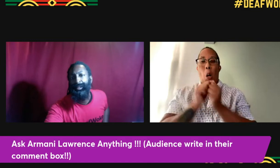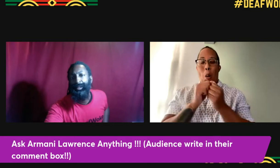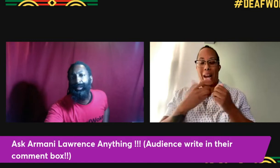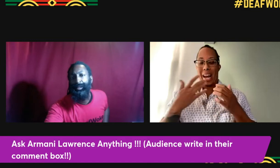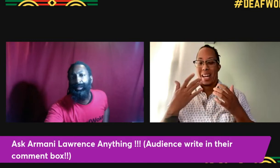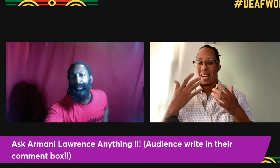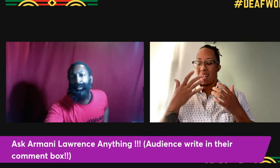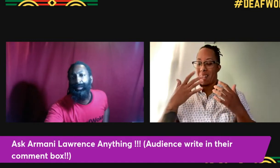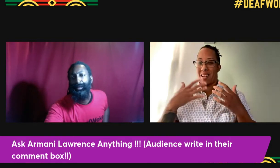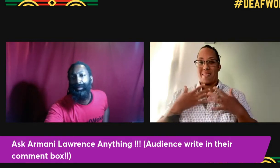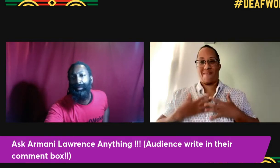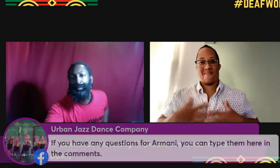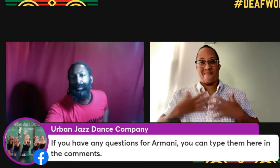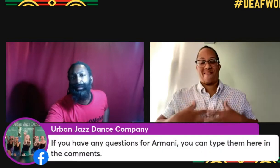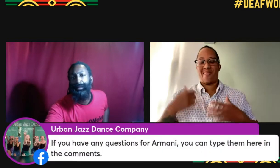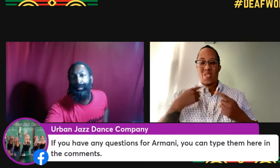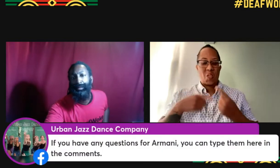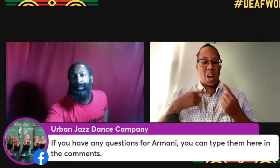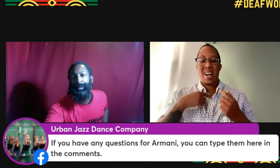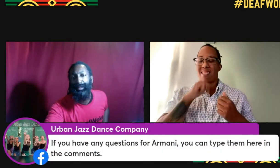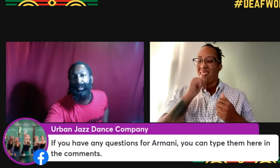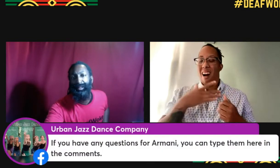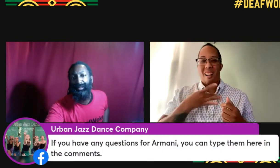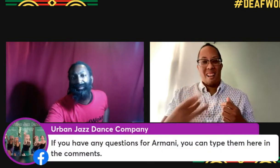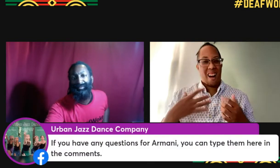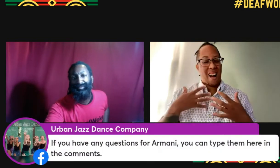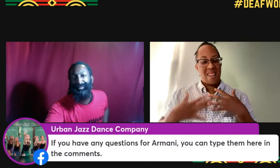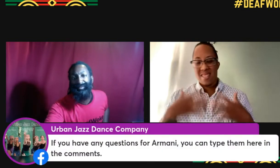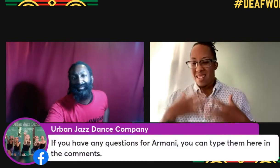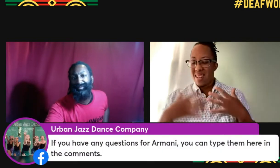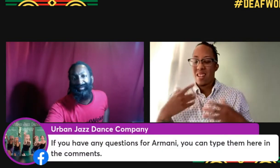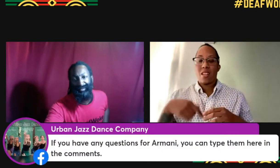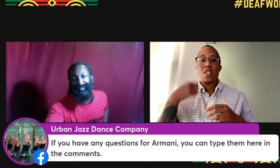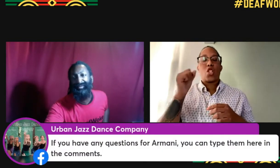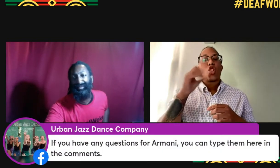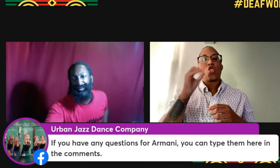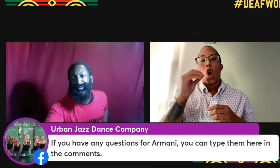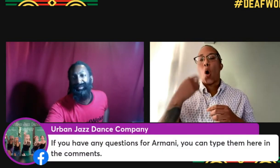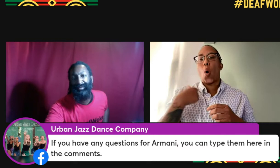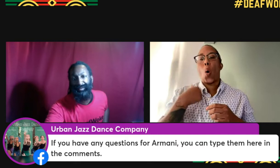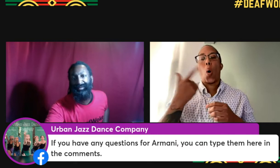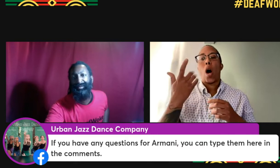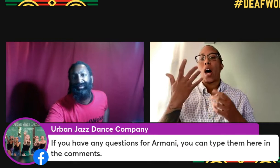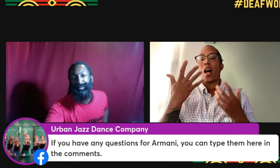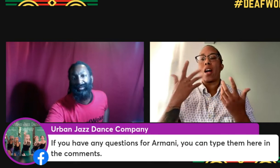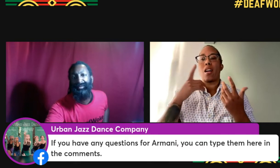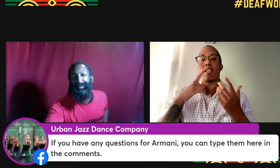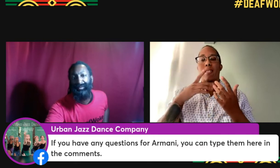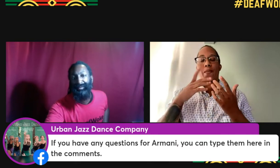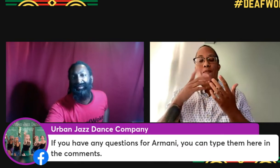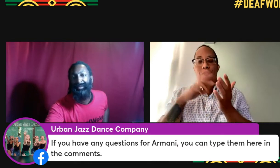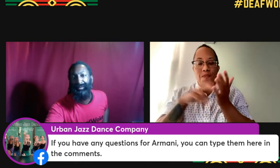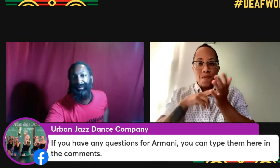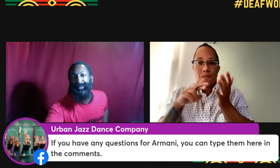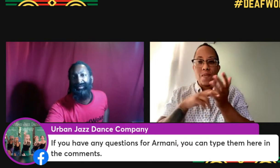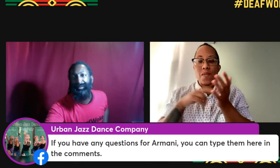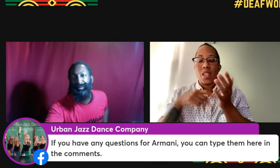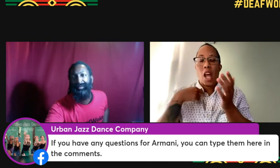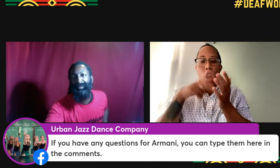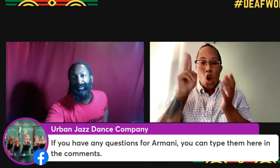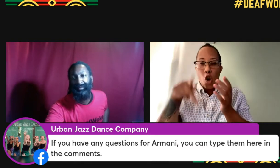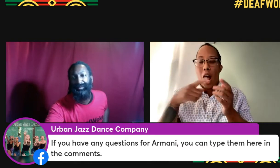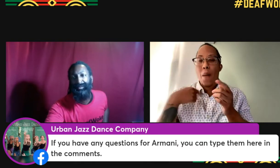surgery? You know, ultimately, it was because I really struggled with my body, especially that part of my